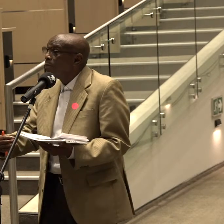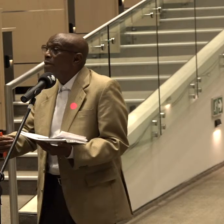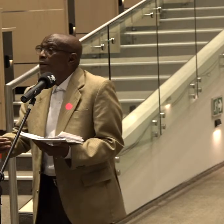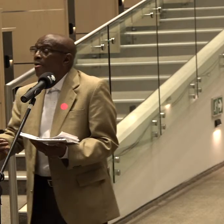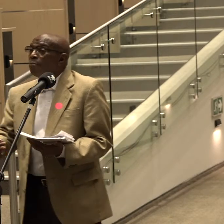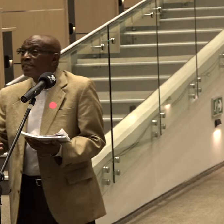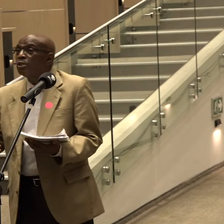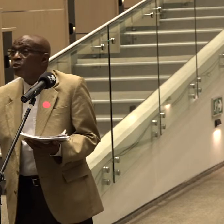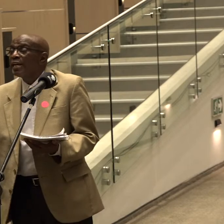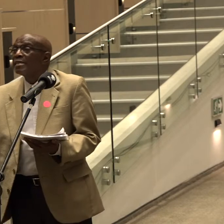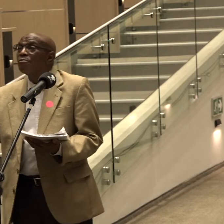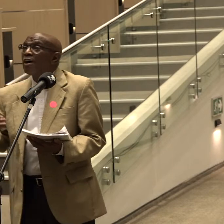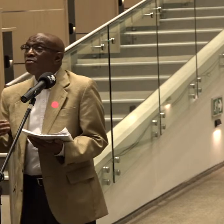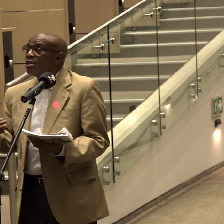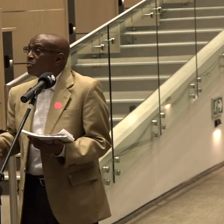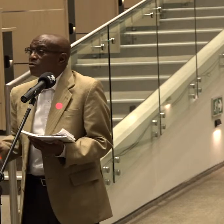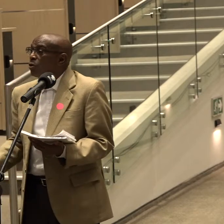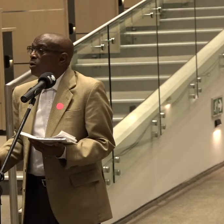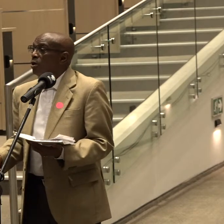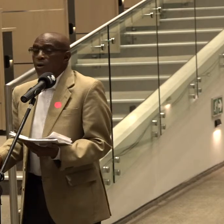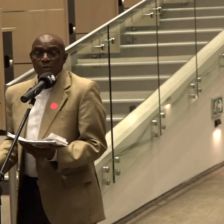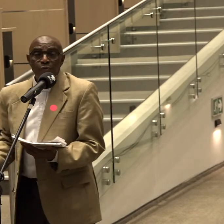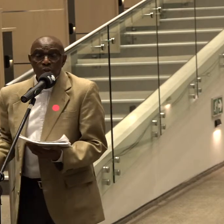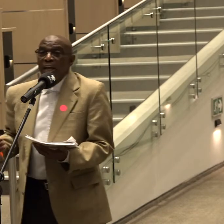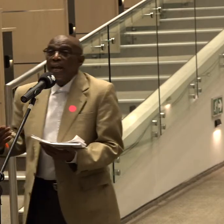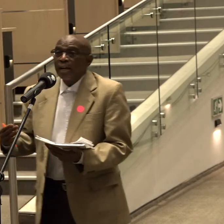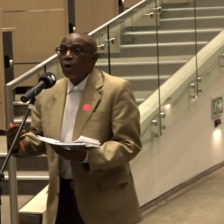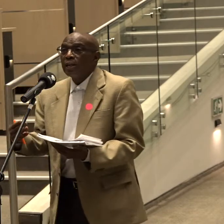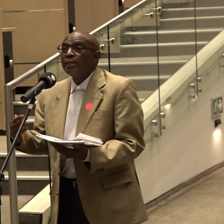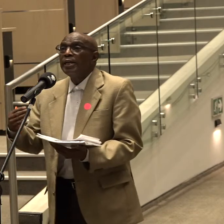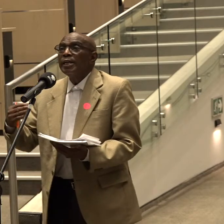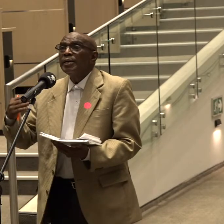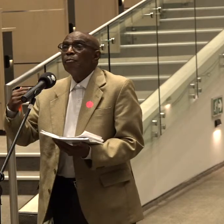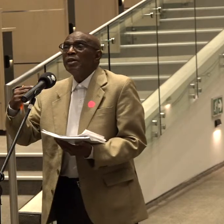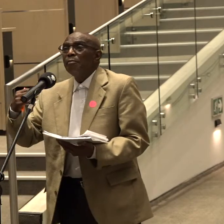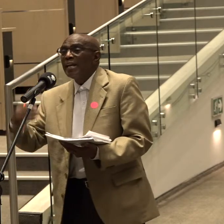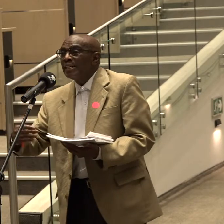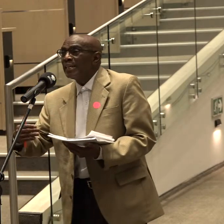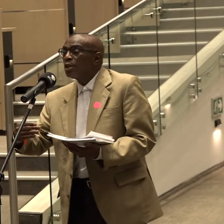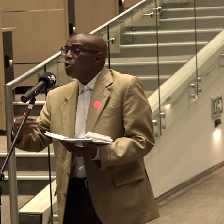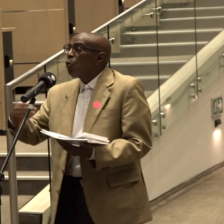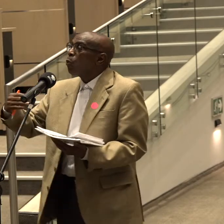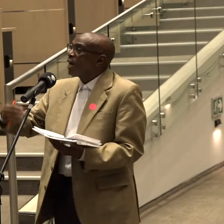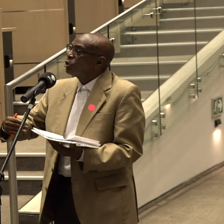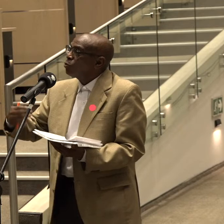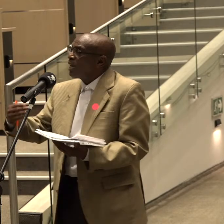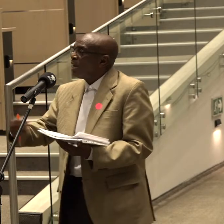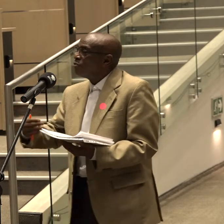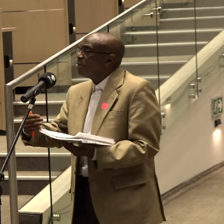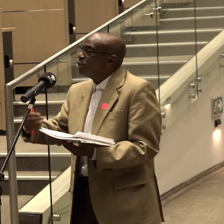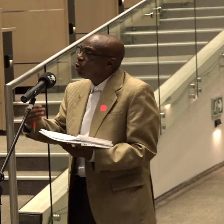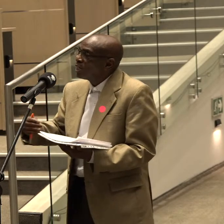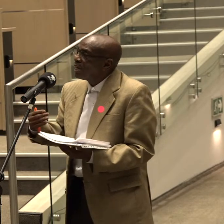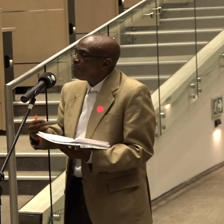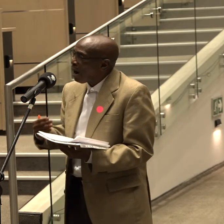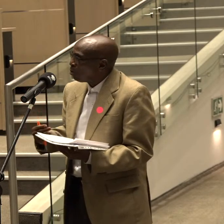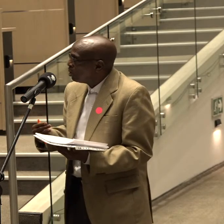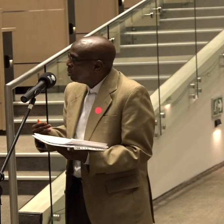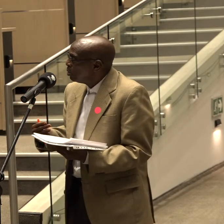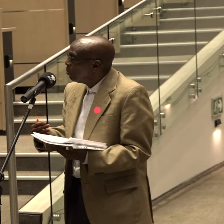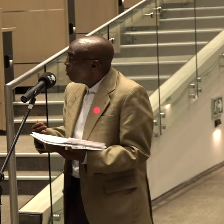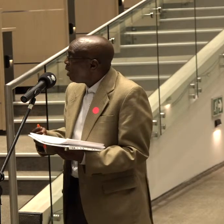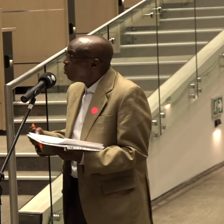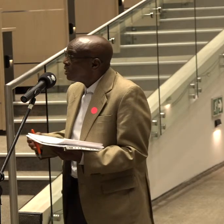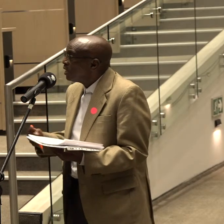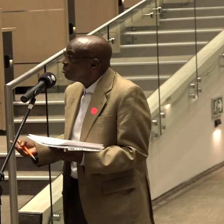talking about the beat but you'll take them five years before before they actually implemented what we have been talking about